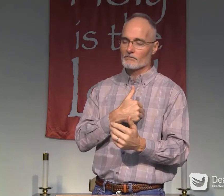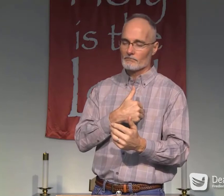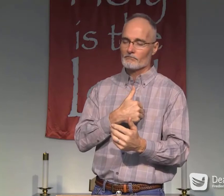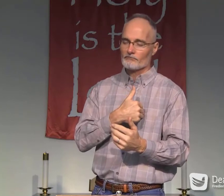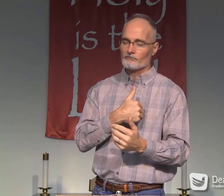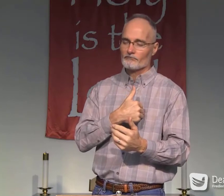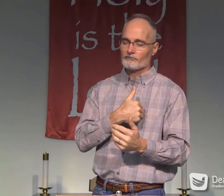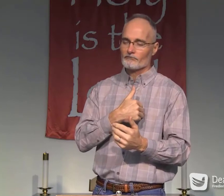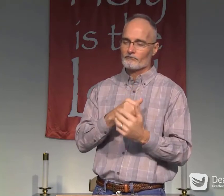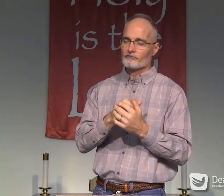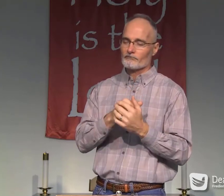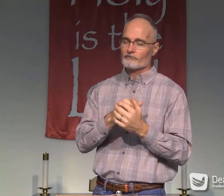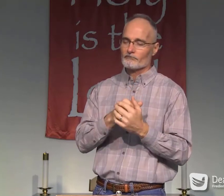Pierce our souls.